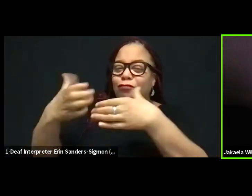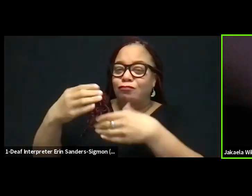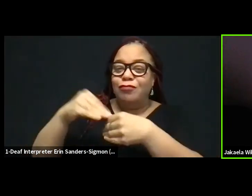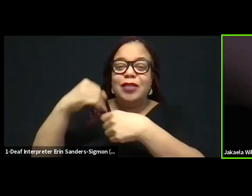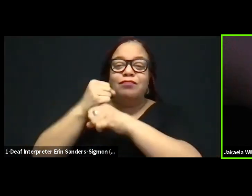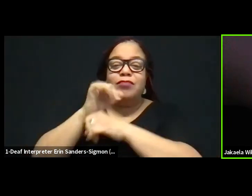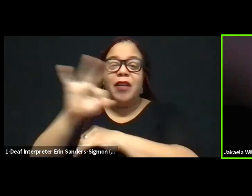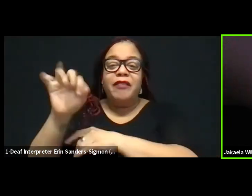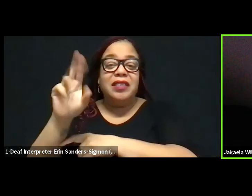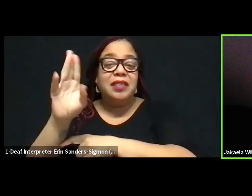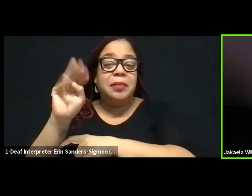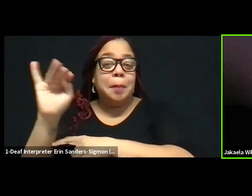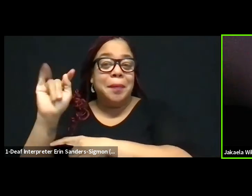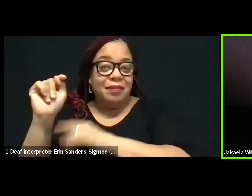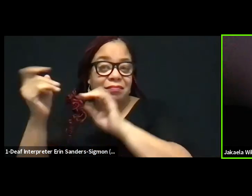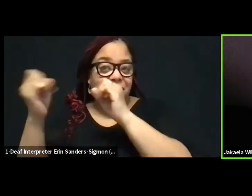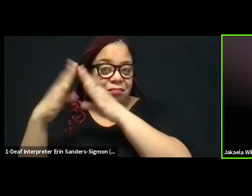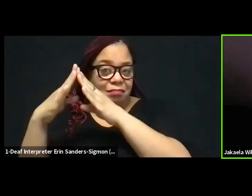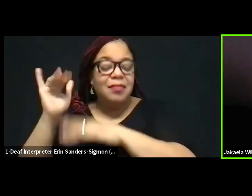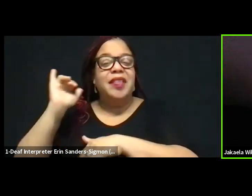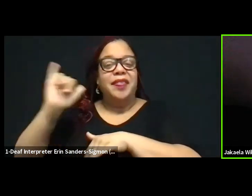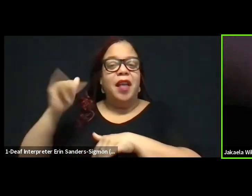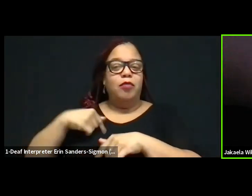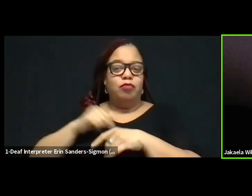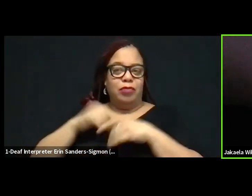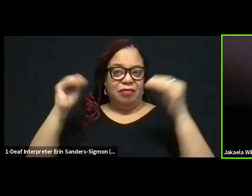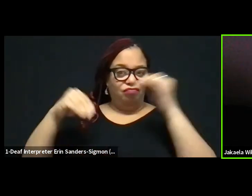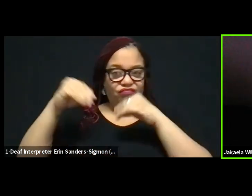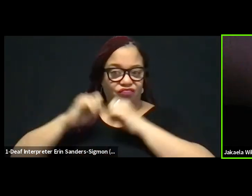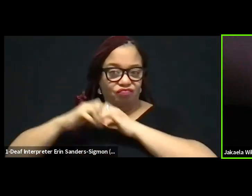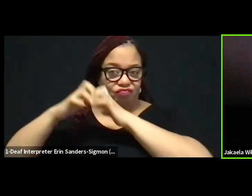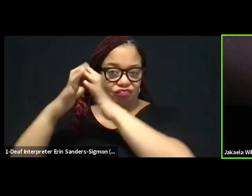an African-American female. I have dark brown